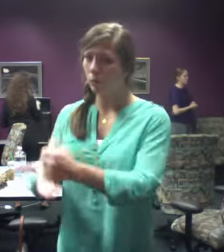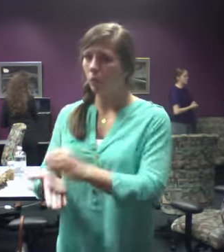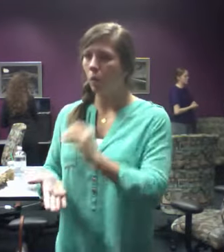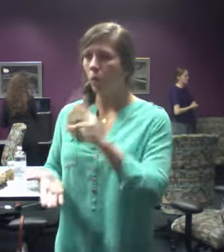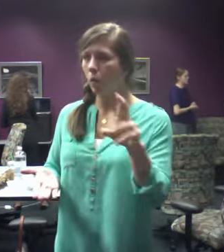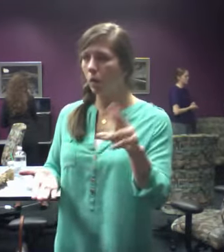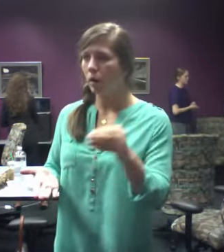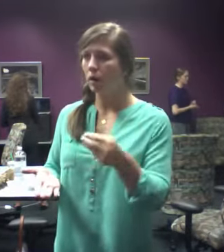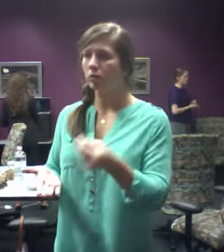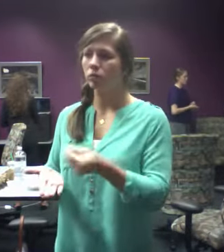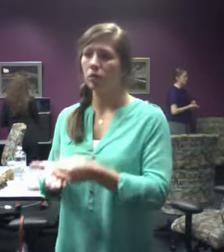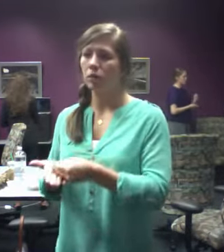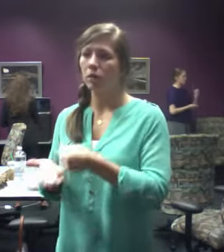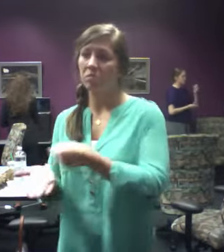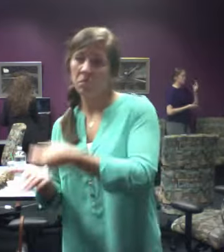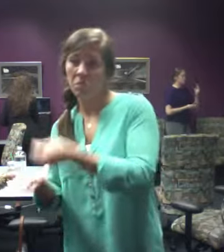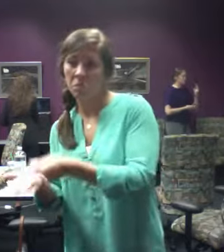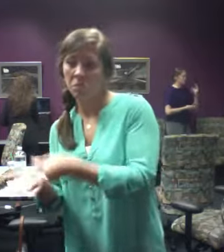seconds to catch up on your notes.